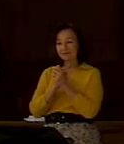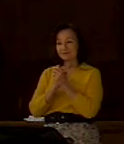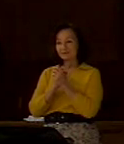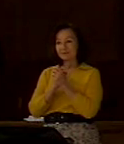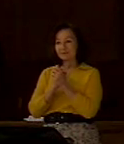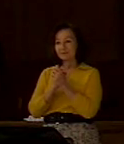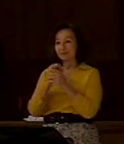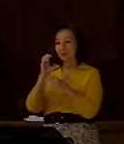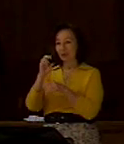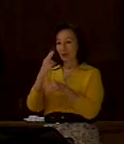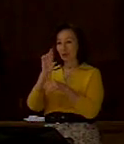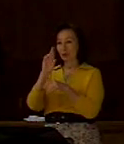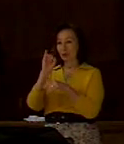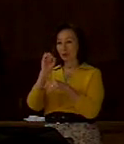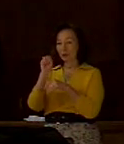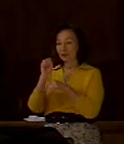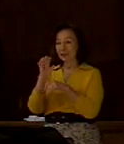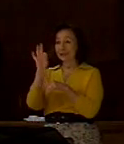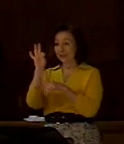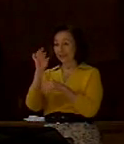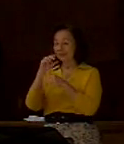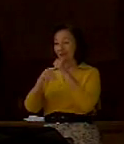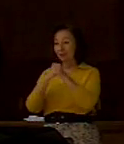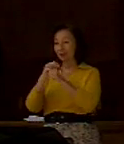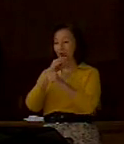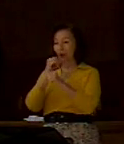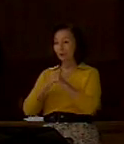Chris is a little more mature. He's nine.